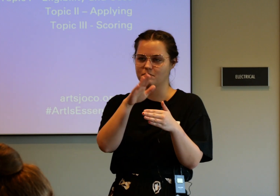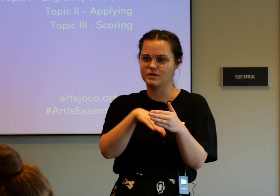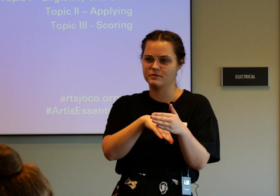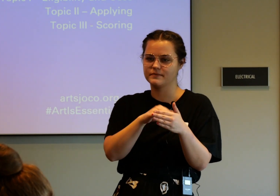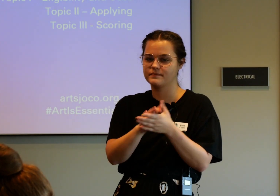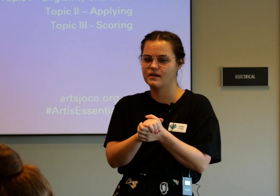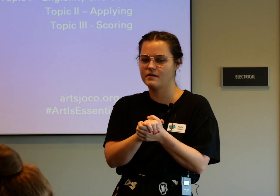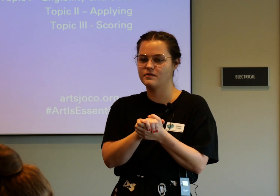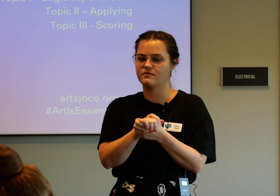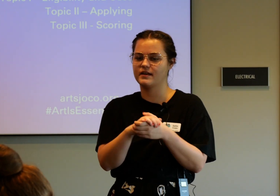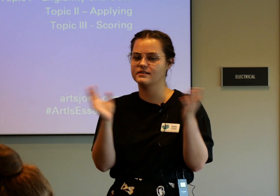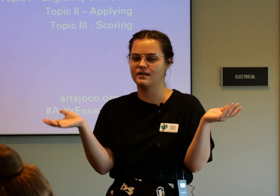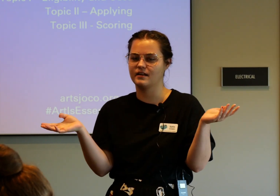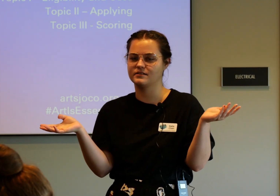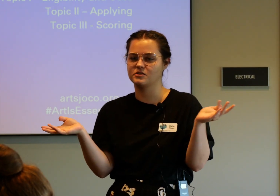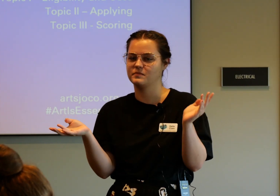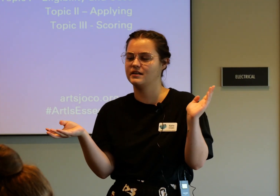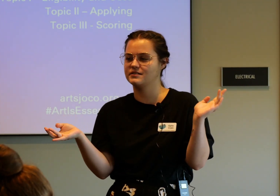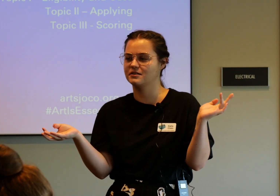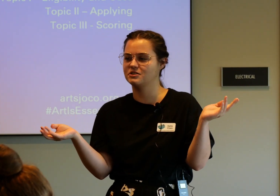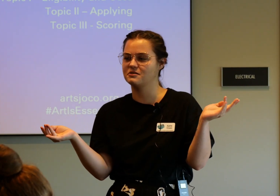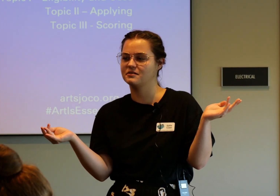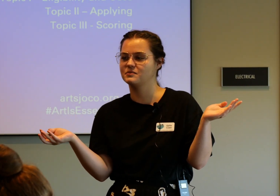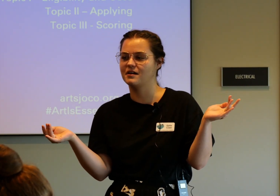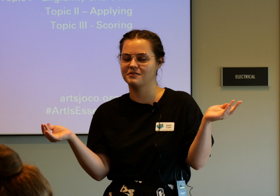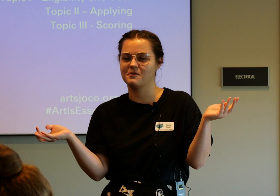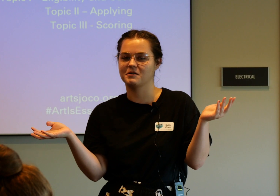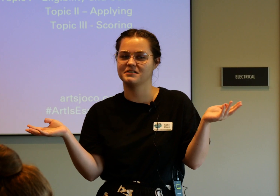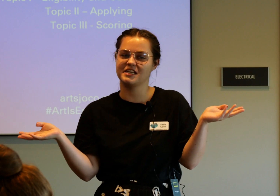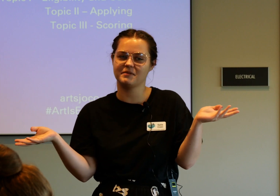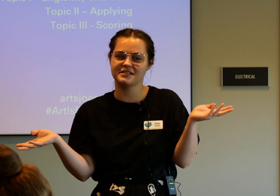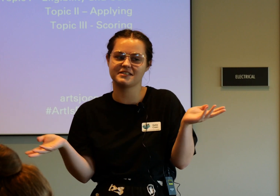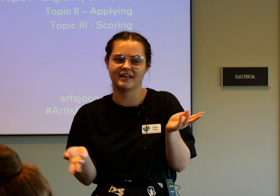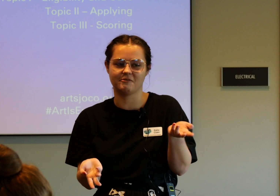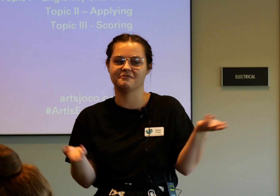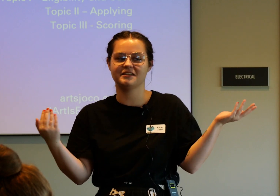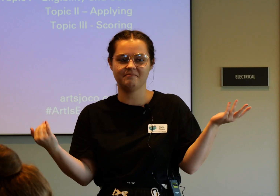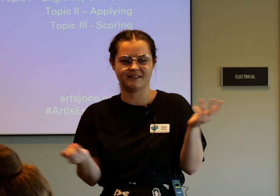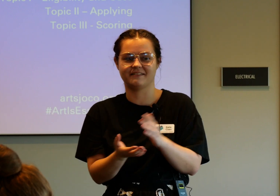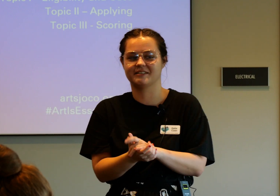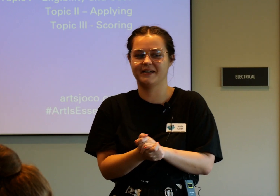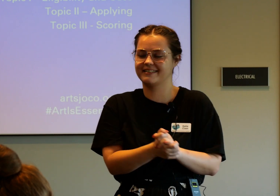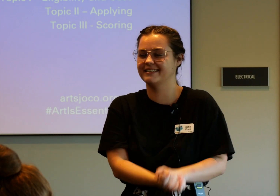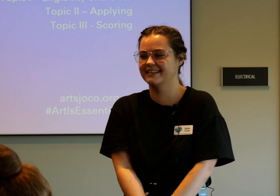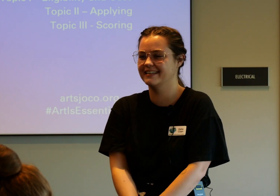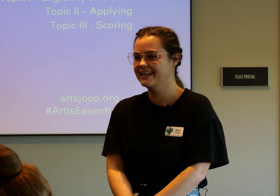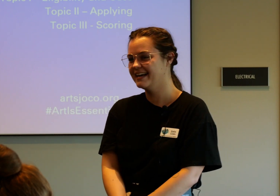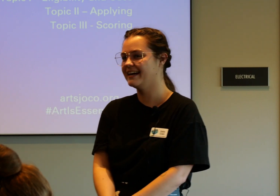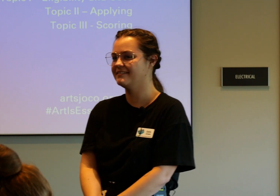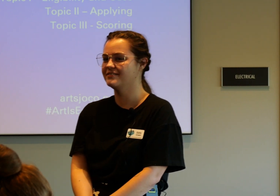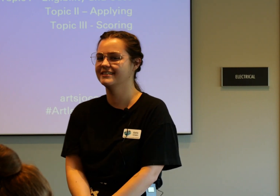little closing blurb. You can find us on any social media as ArchJoco as well. Welcome to DM us. I will read them and respond.